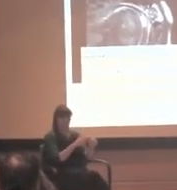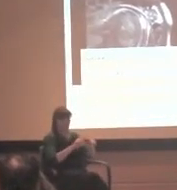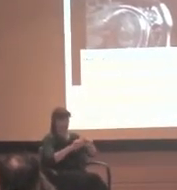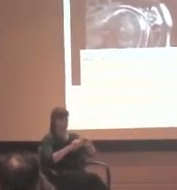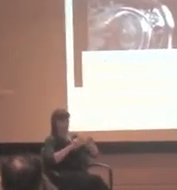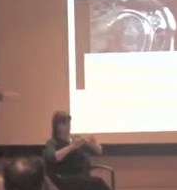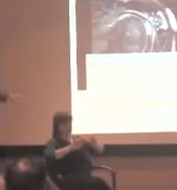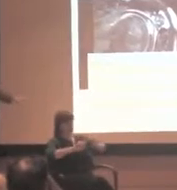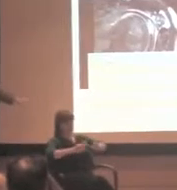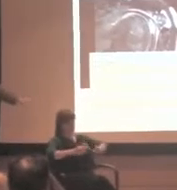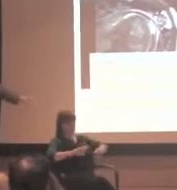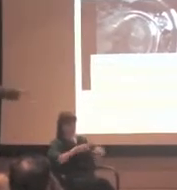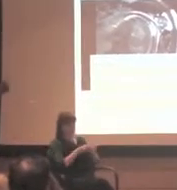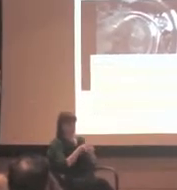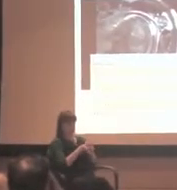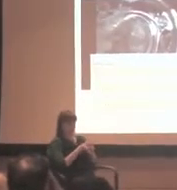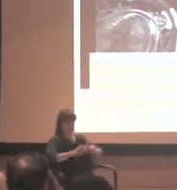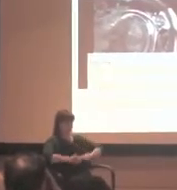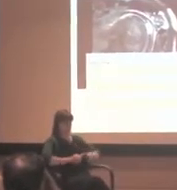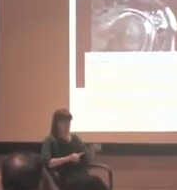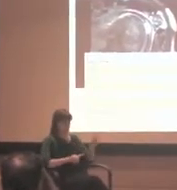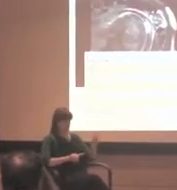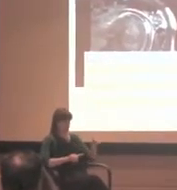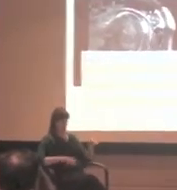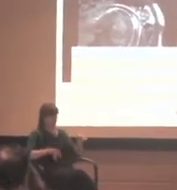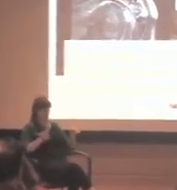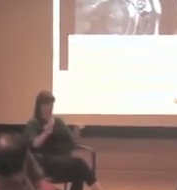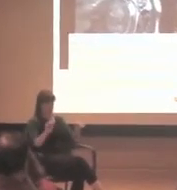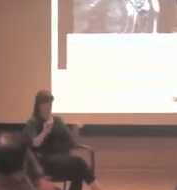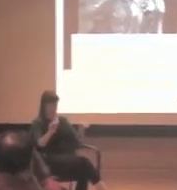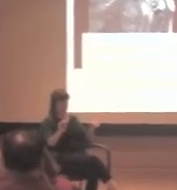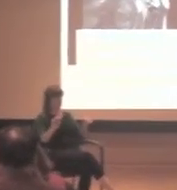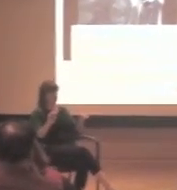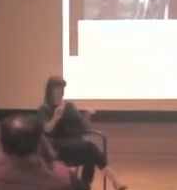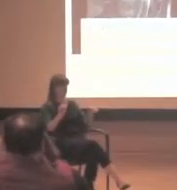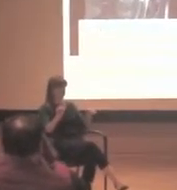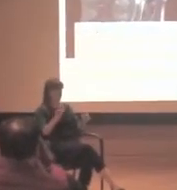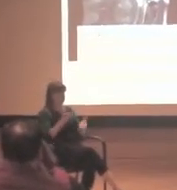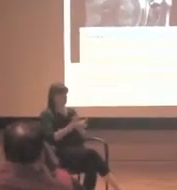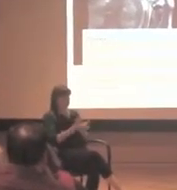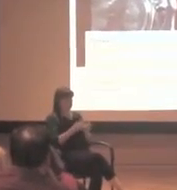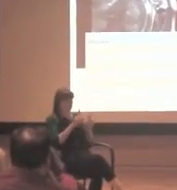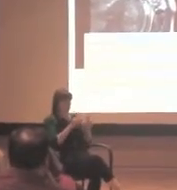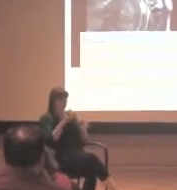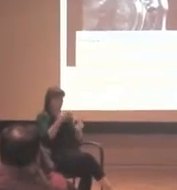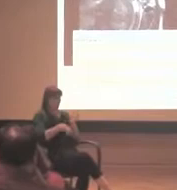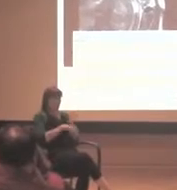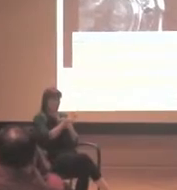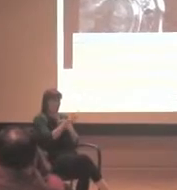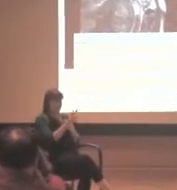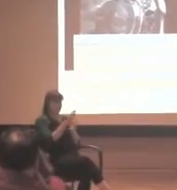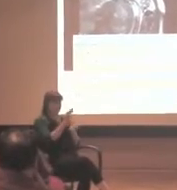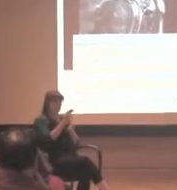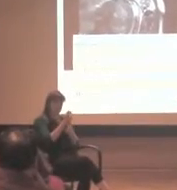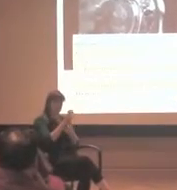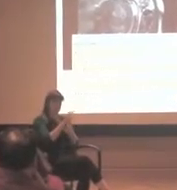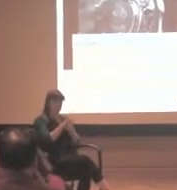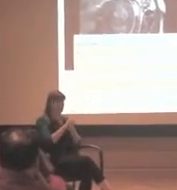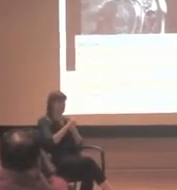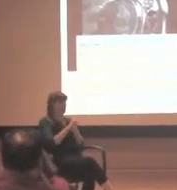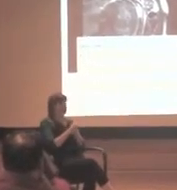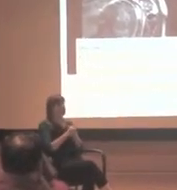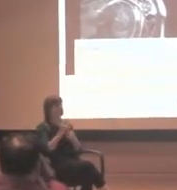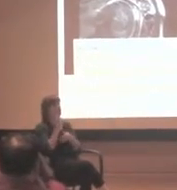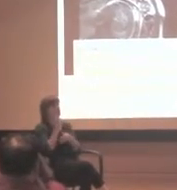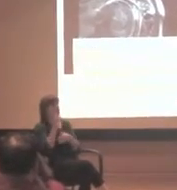they analyzed, that's enough of a difference. They had to stop the trial. Number one, it cost $26 million, but number